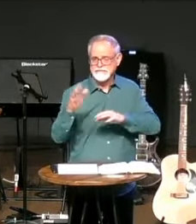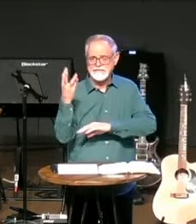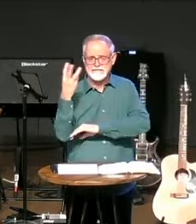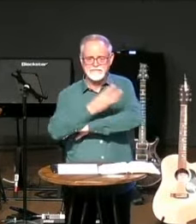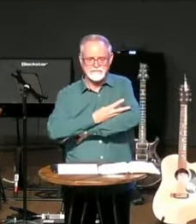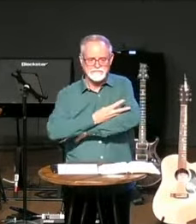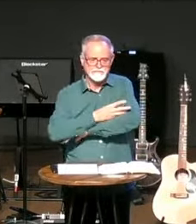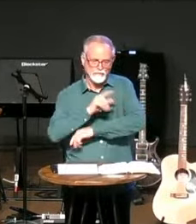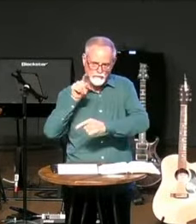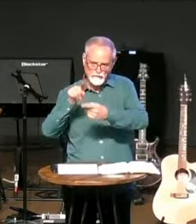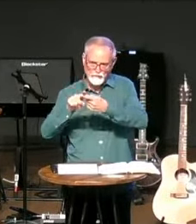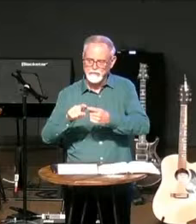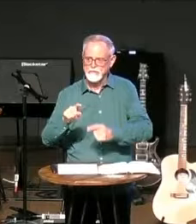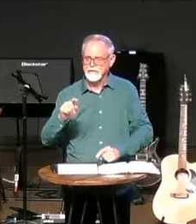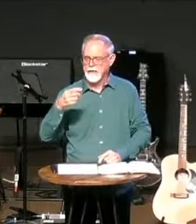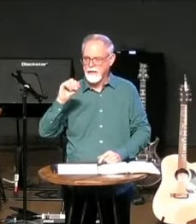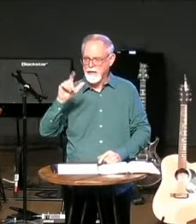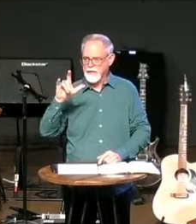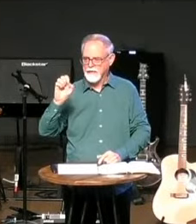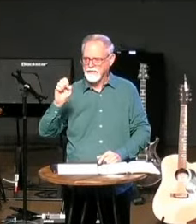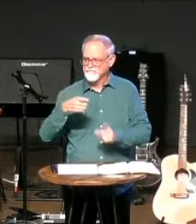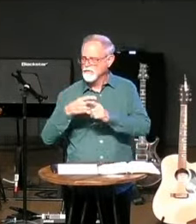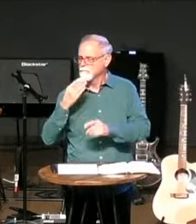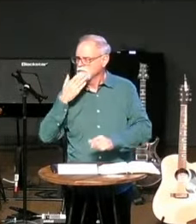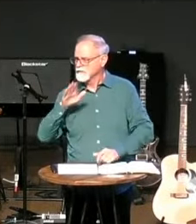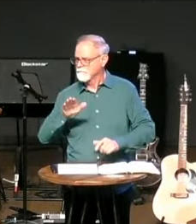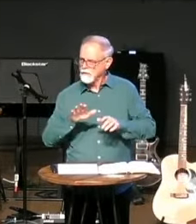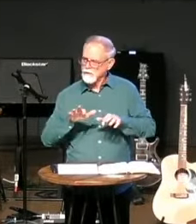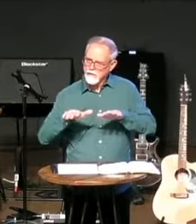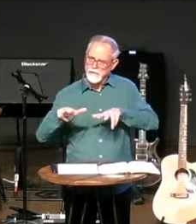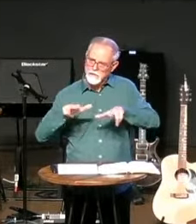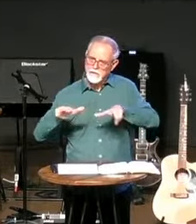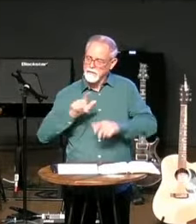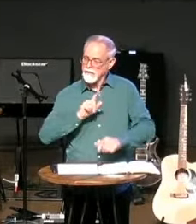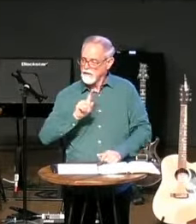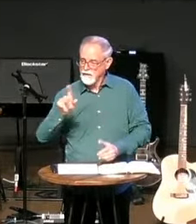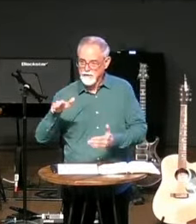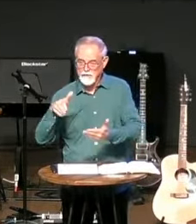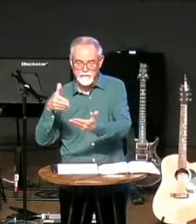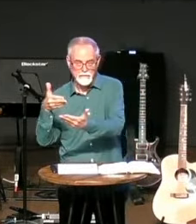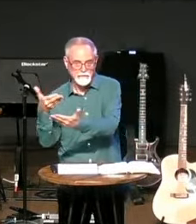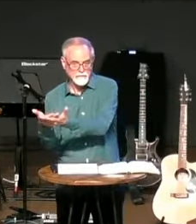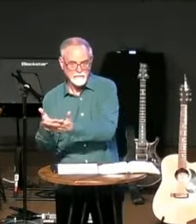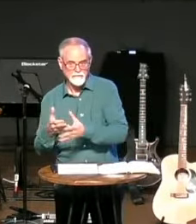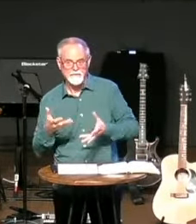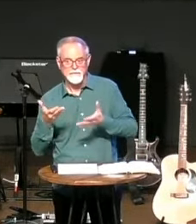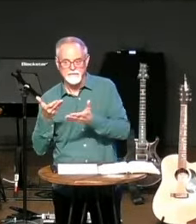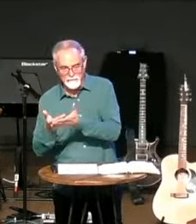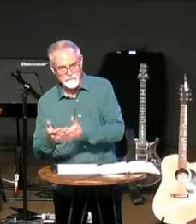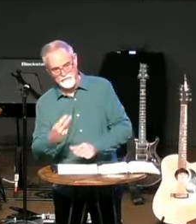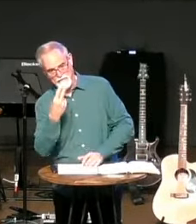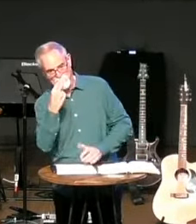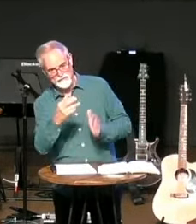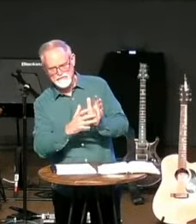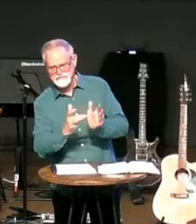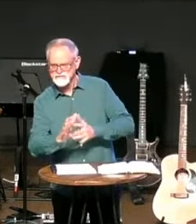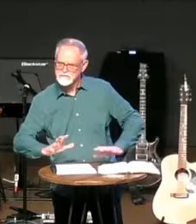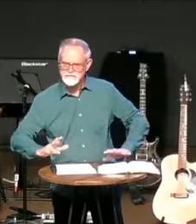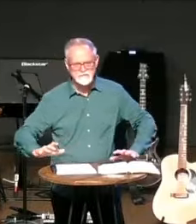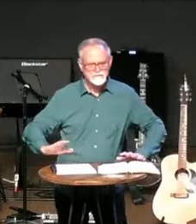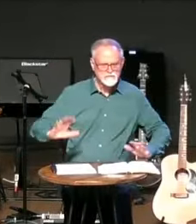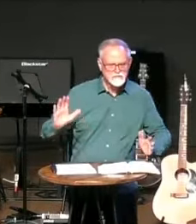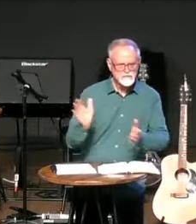They didn't like what was going on. Now understand, this trip that Jesus took from Jerusalem took probably 6 days of walking. So boom,